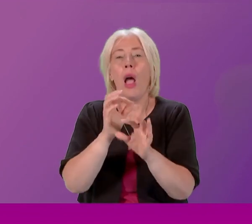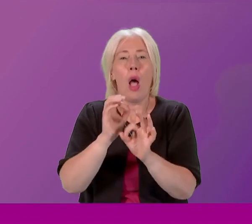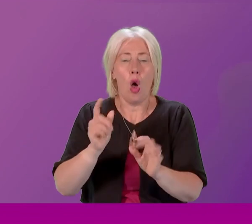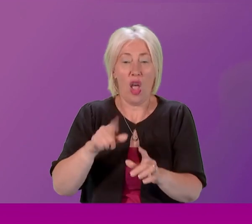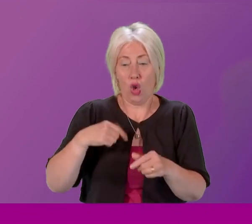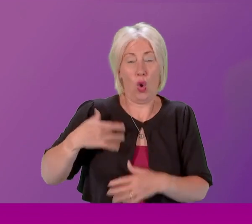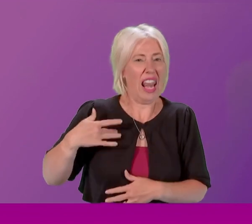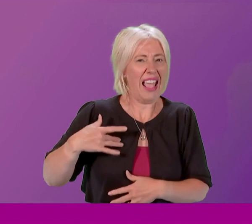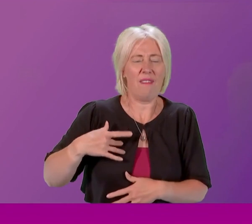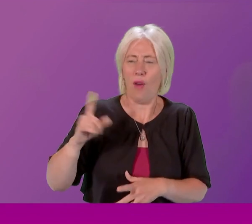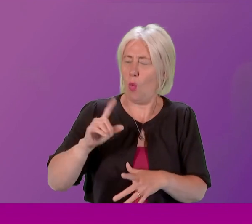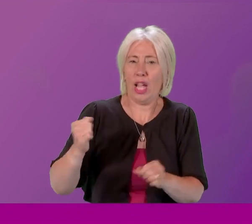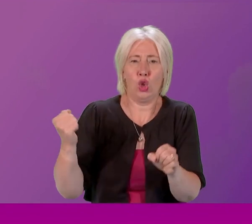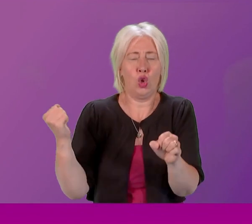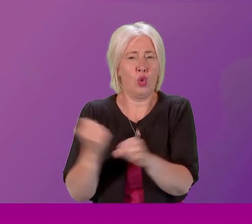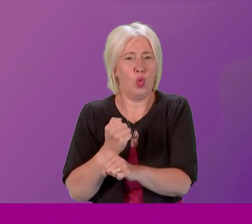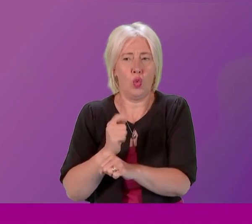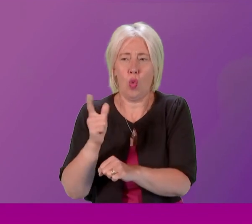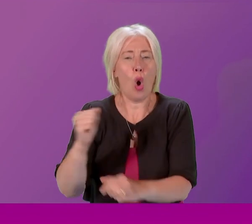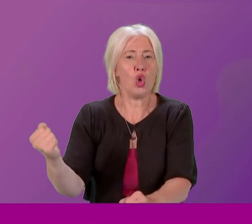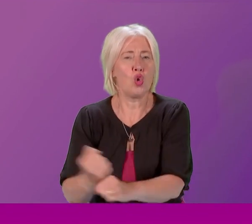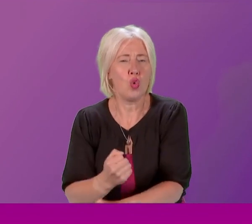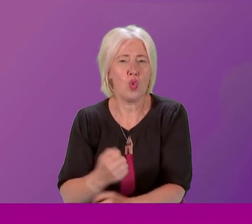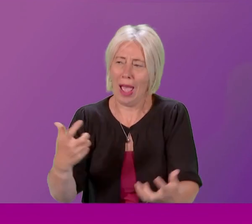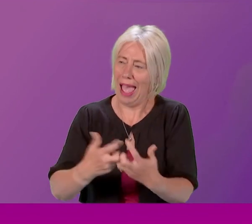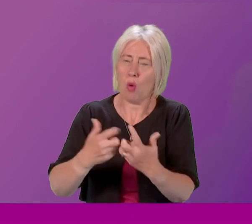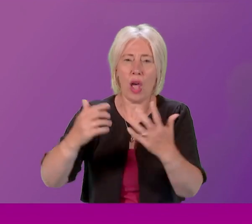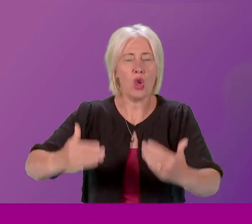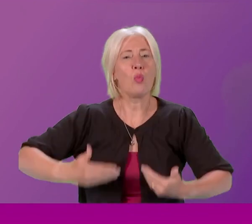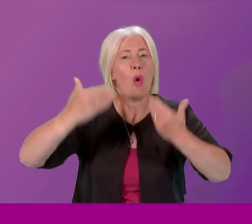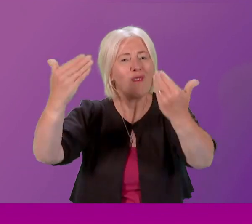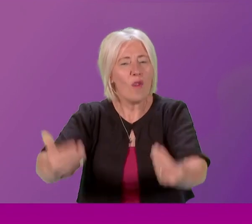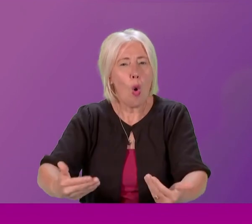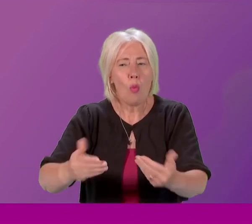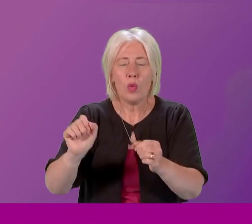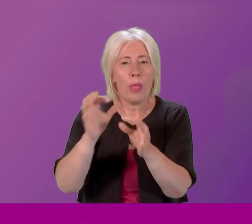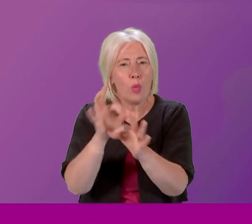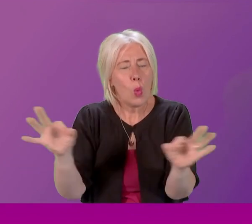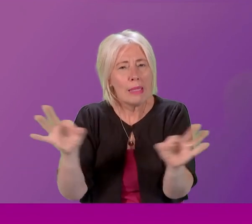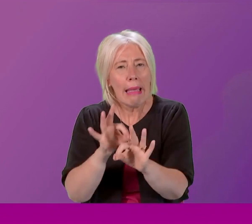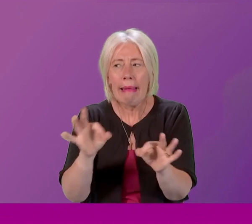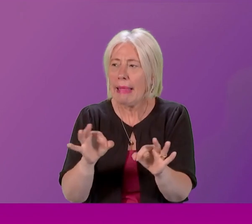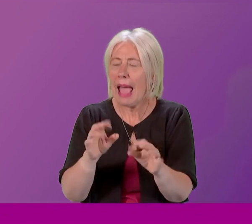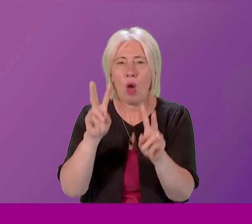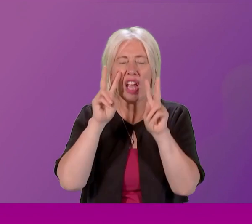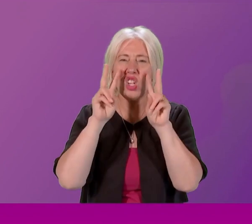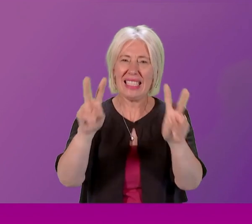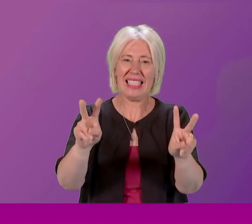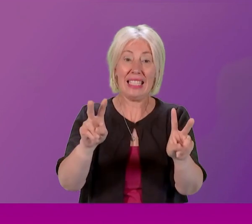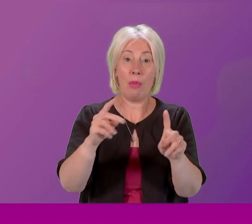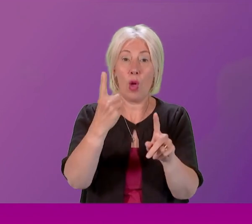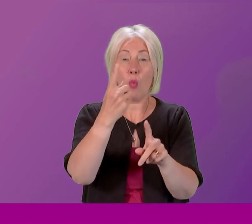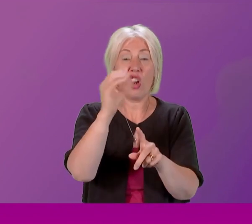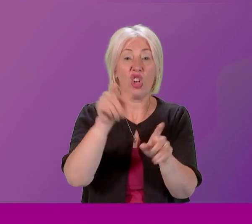them do what they do, and how might they see this moving forward in their situations, how might they see the industry in 100